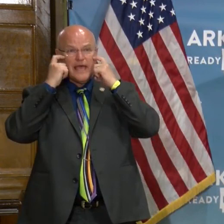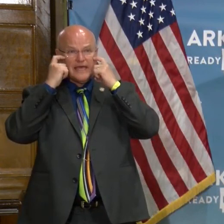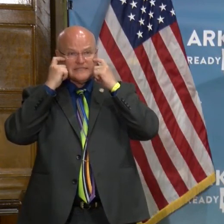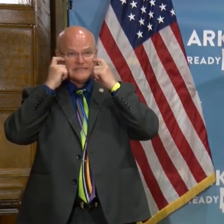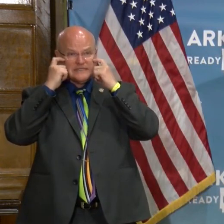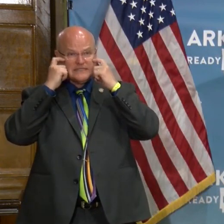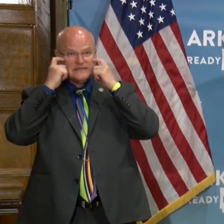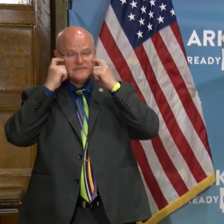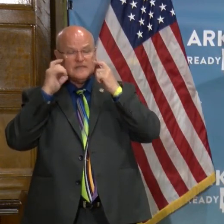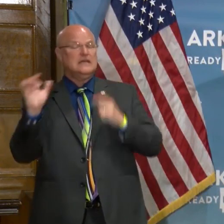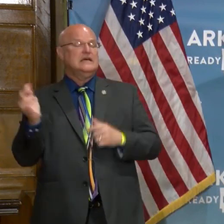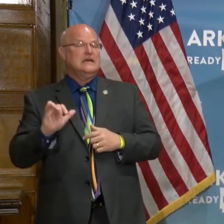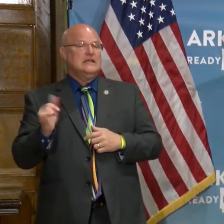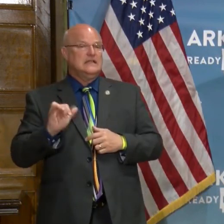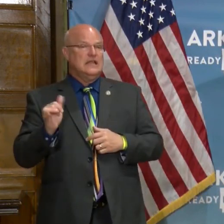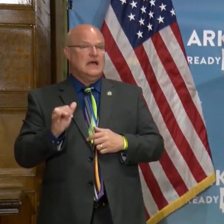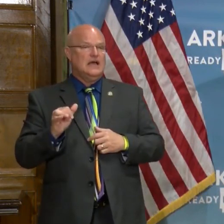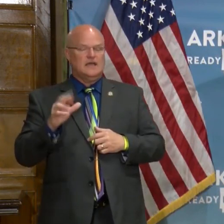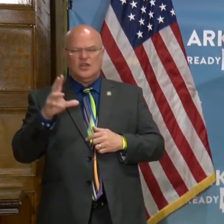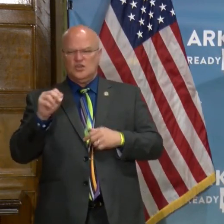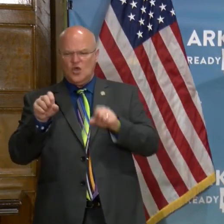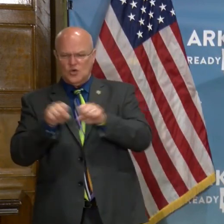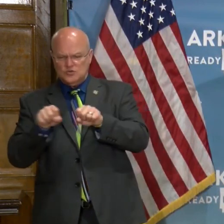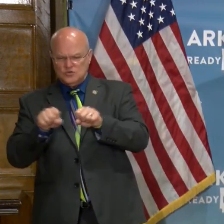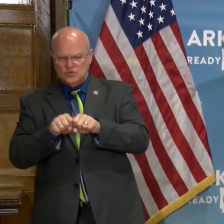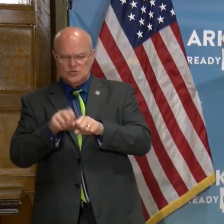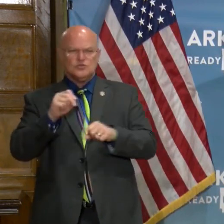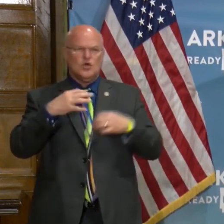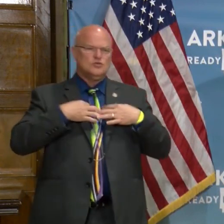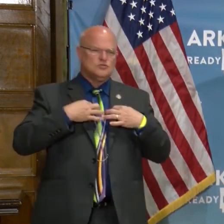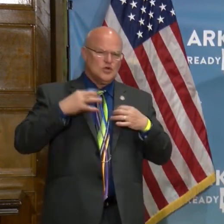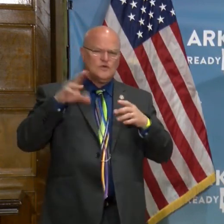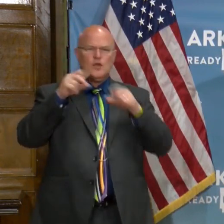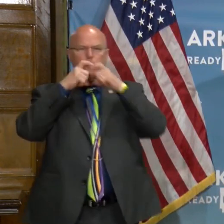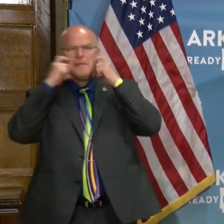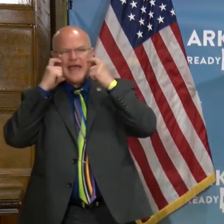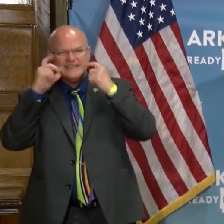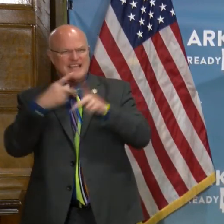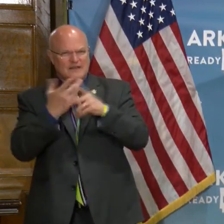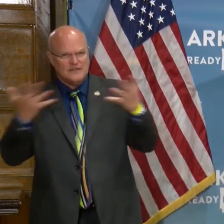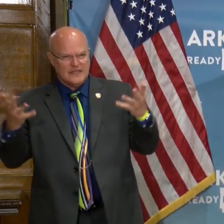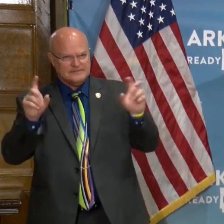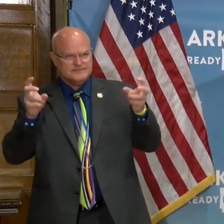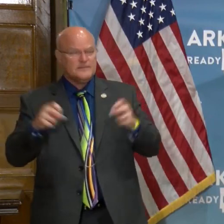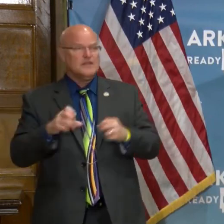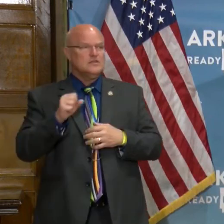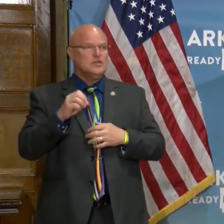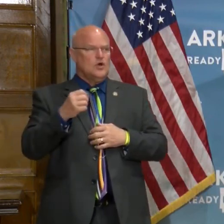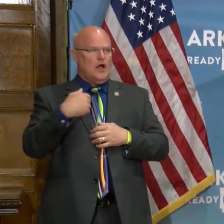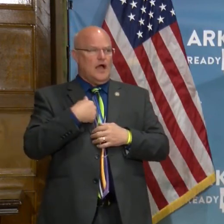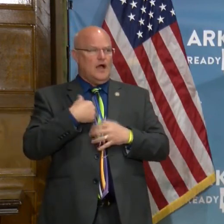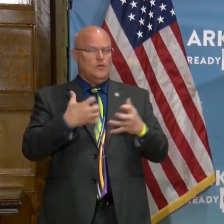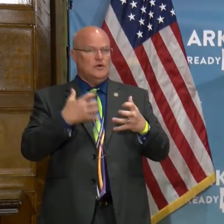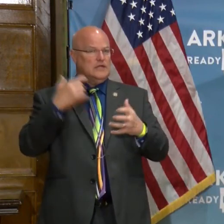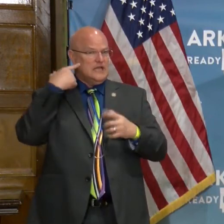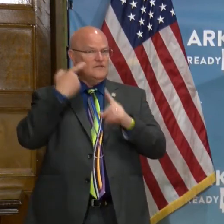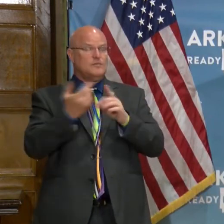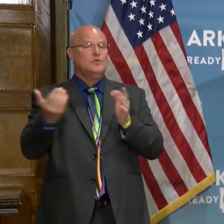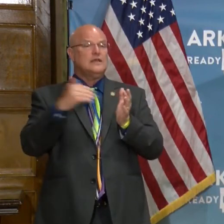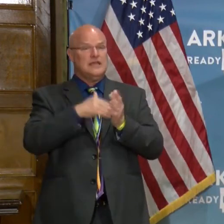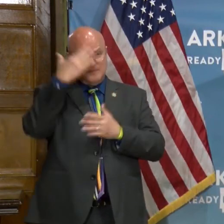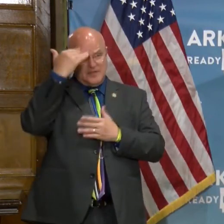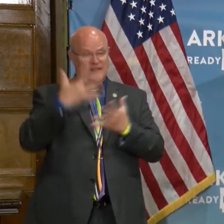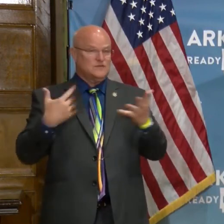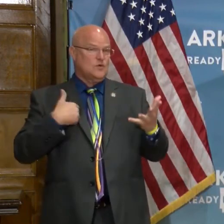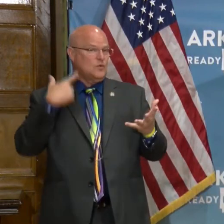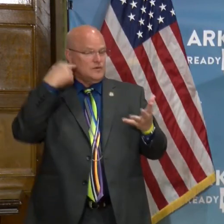wear masks, like a no shoes, no shirt, no mask kind of thing. And so I just want to hear from you again, because